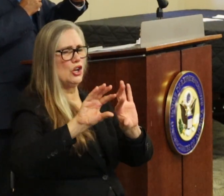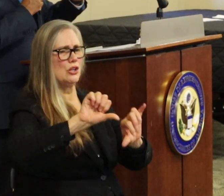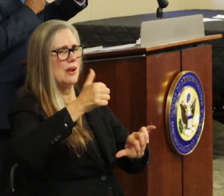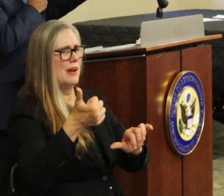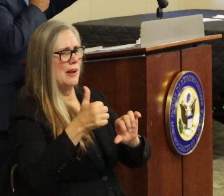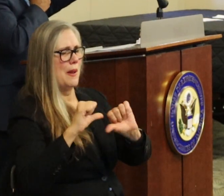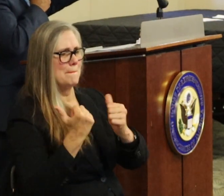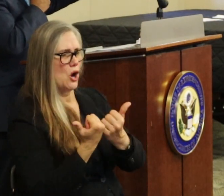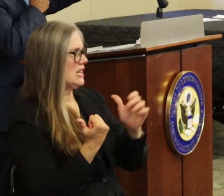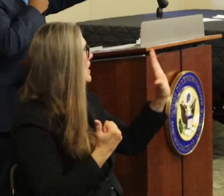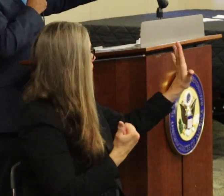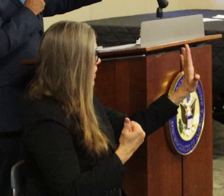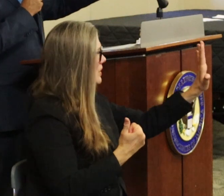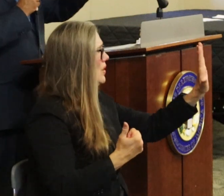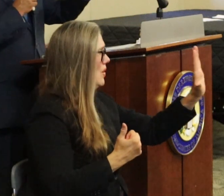Let me finish. Well,